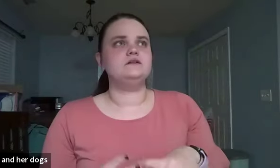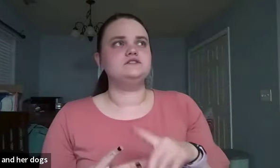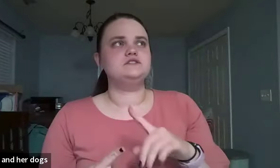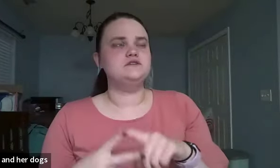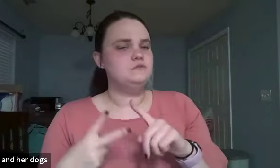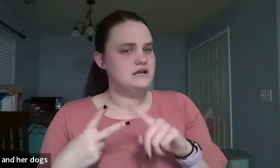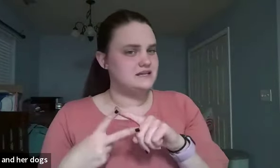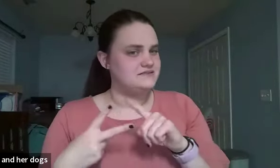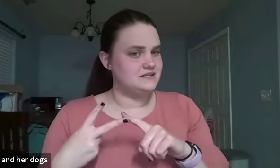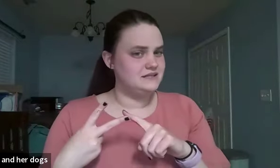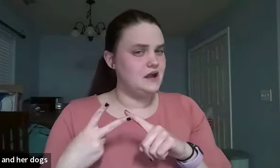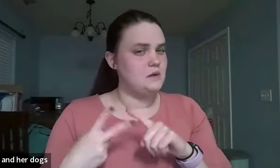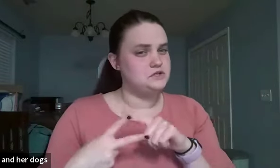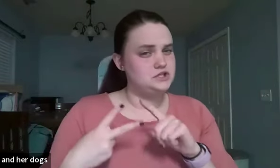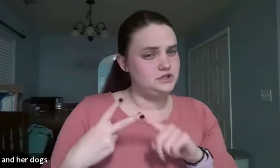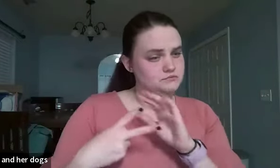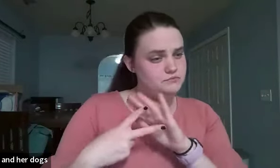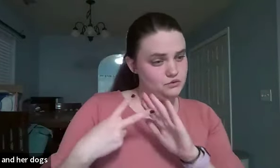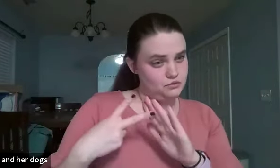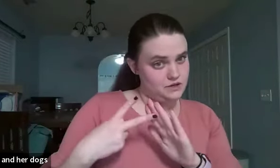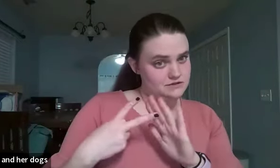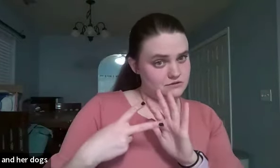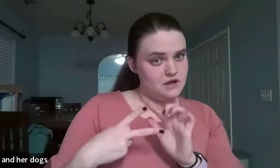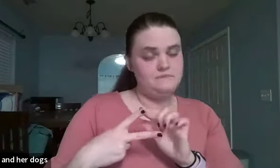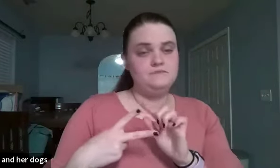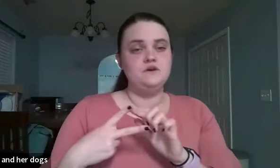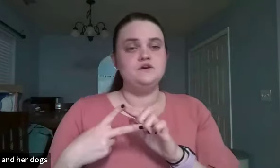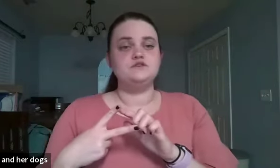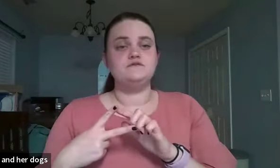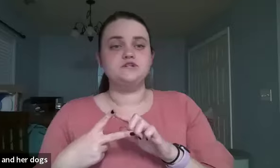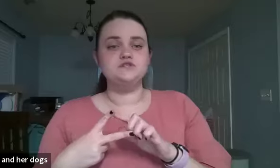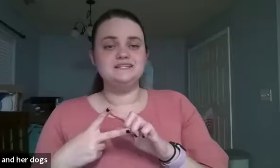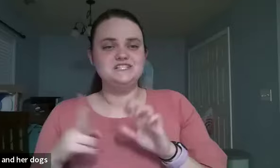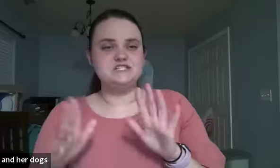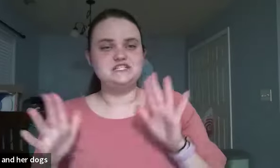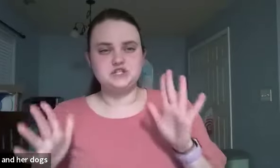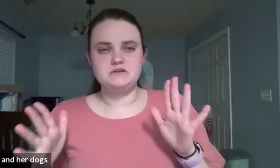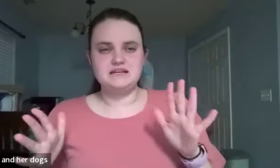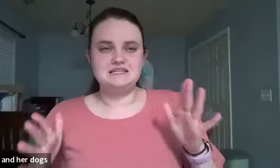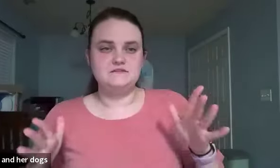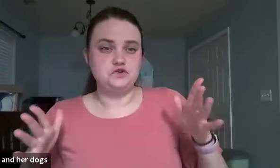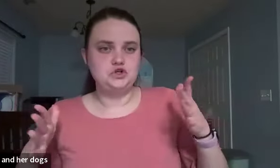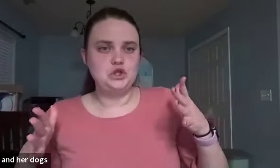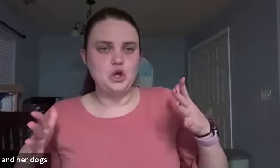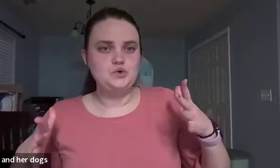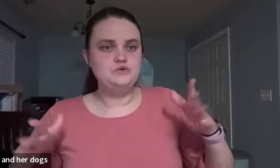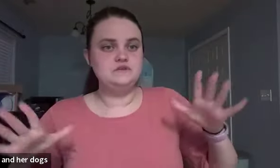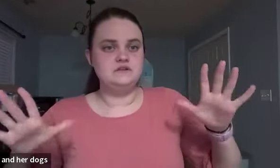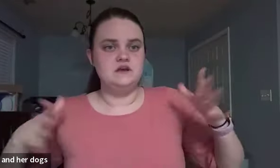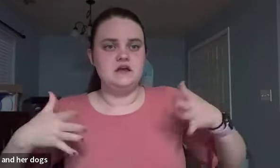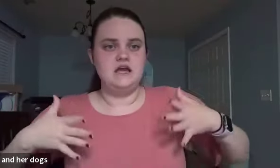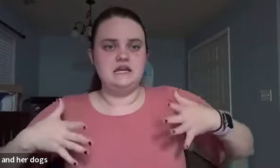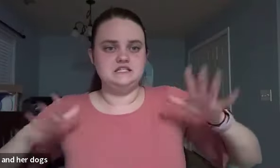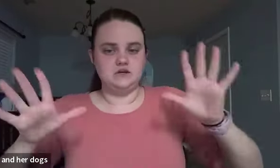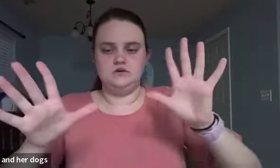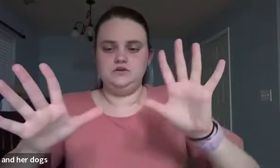are two ways I've seen it. I'm gonna show you both ways, okay? So the first one is just the generalized sign for clothes. And it's,